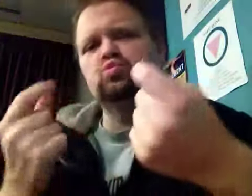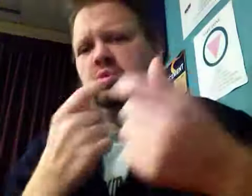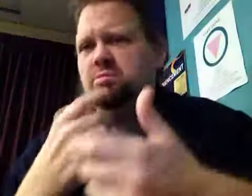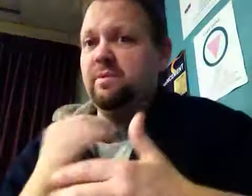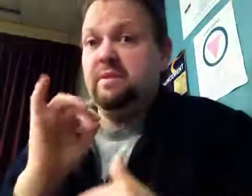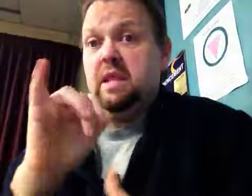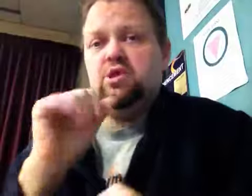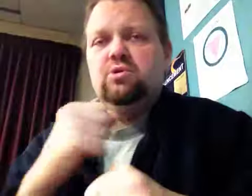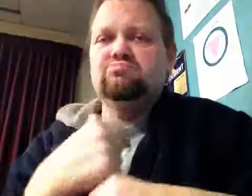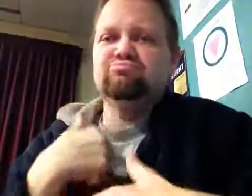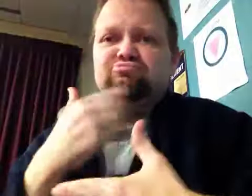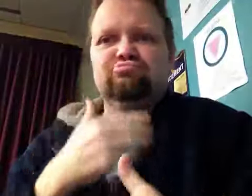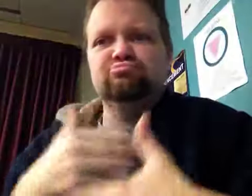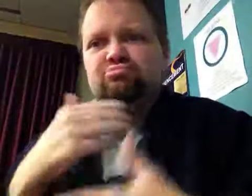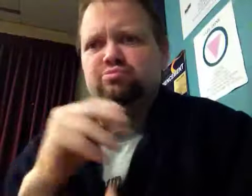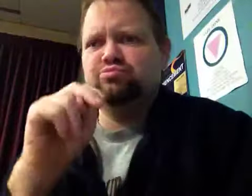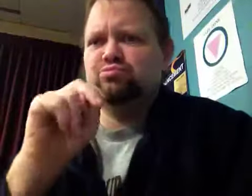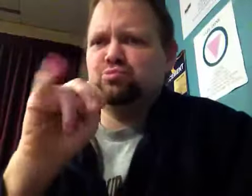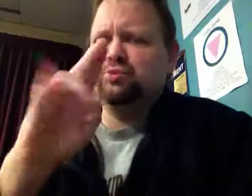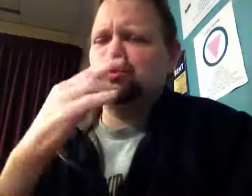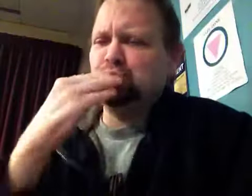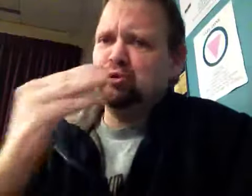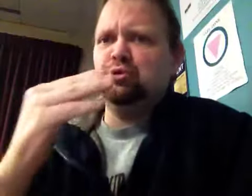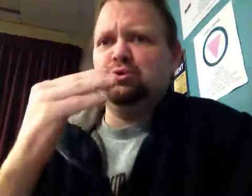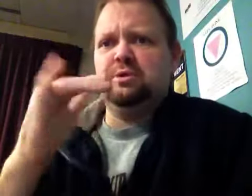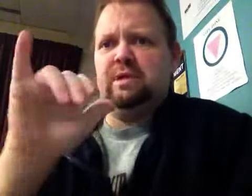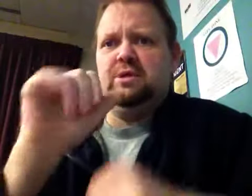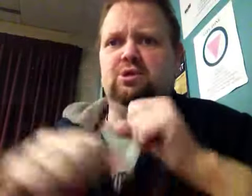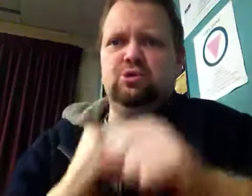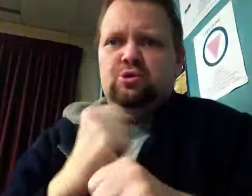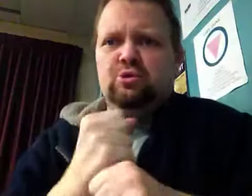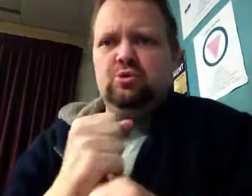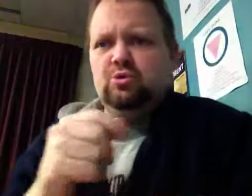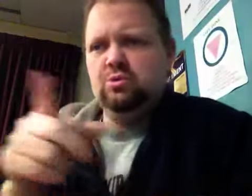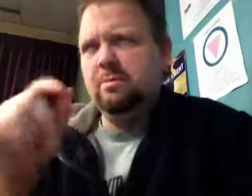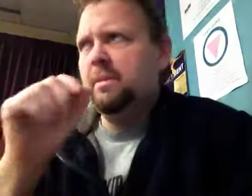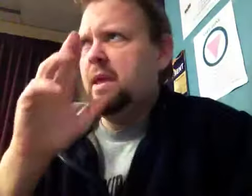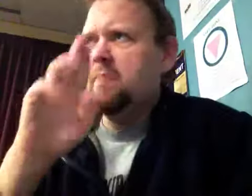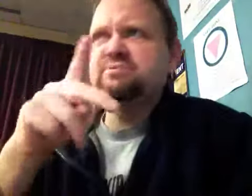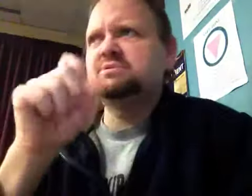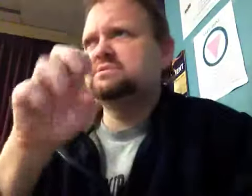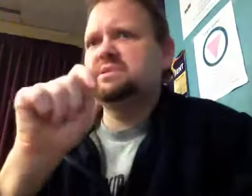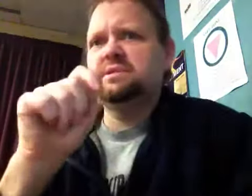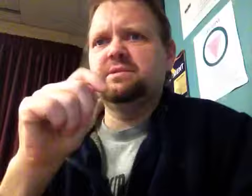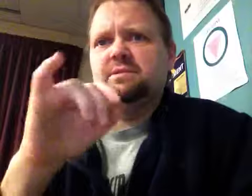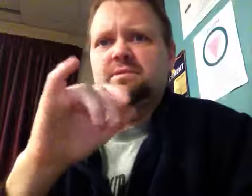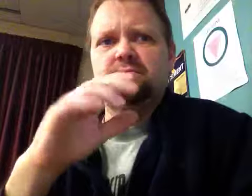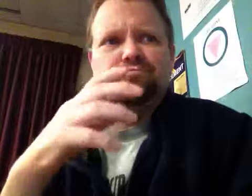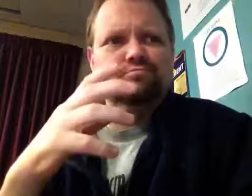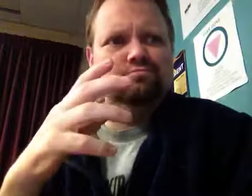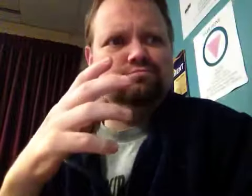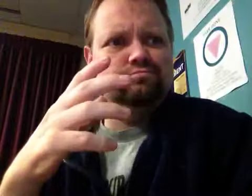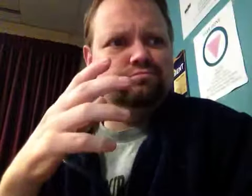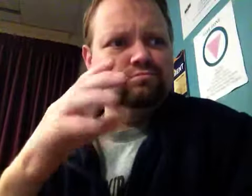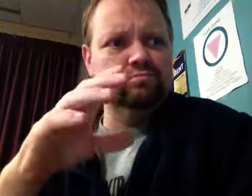Leslie Jones, ignore the haters. The loudest voices on Twitter aren't necessarily the majority. Do your thing. Kick ass